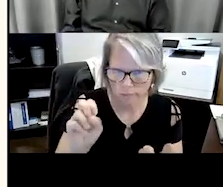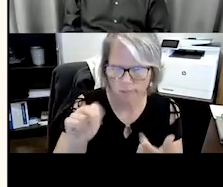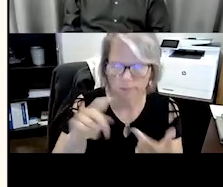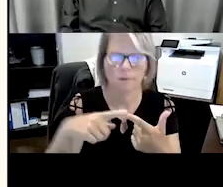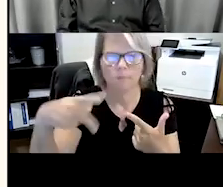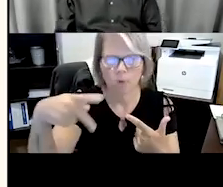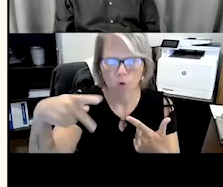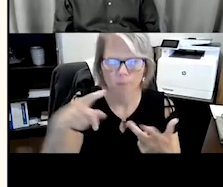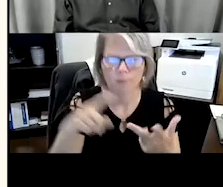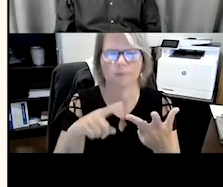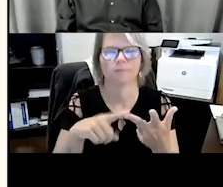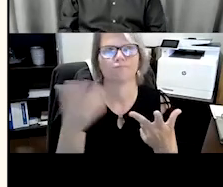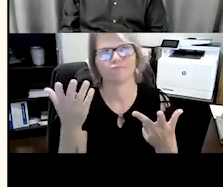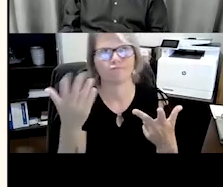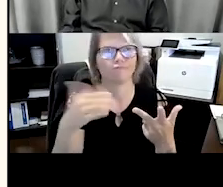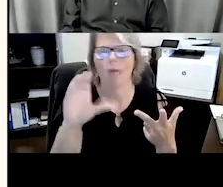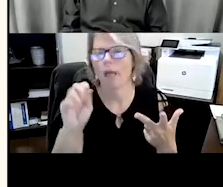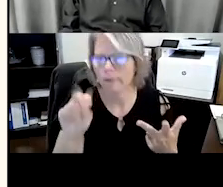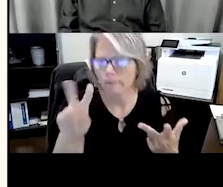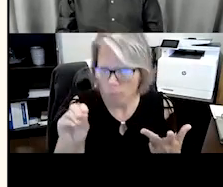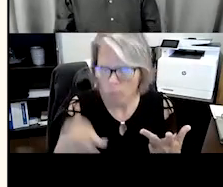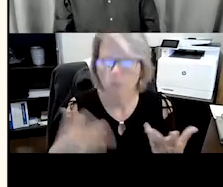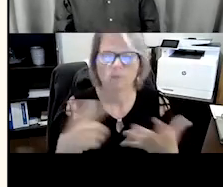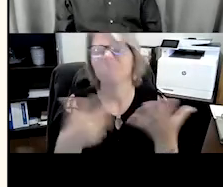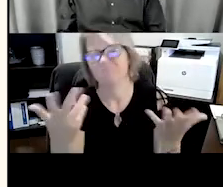companies. For example, Sorensen is one, Purple is another,